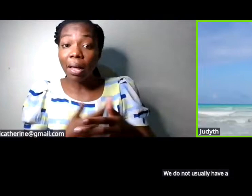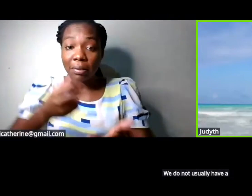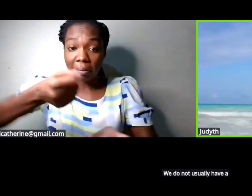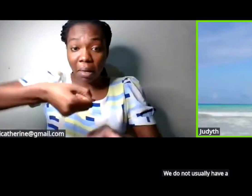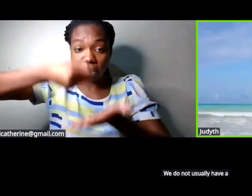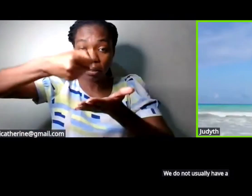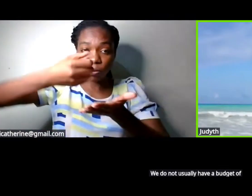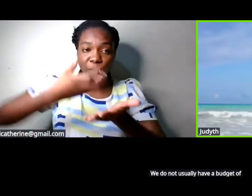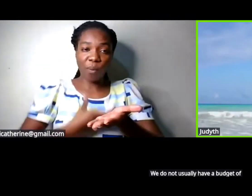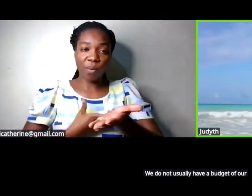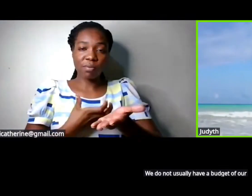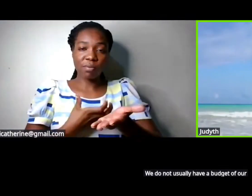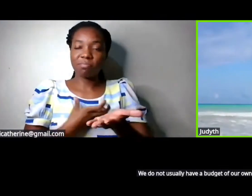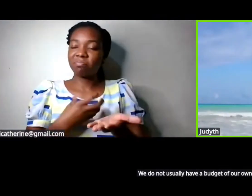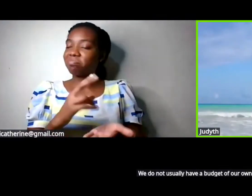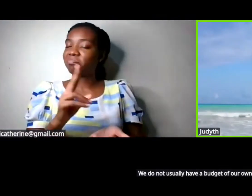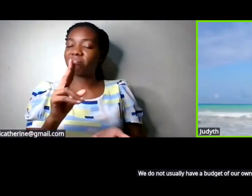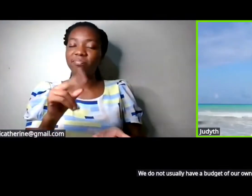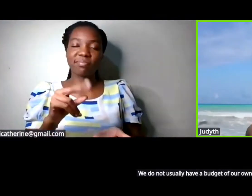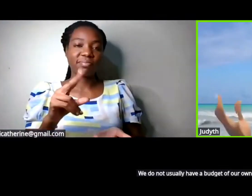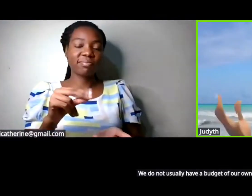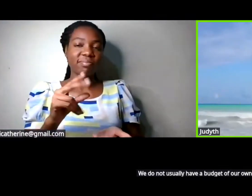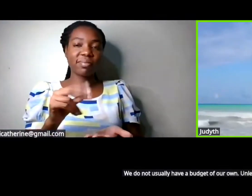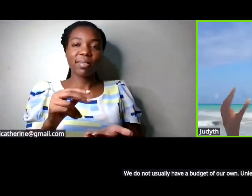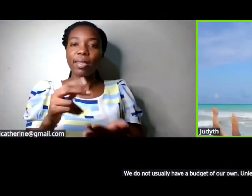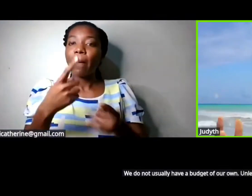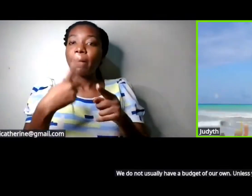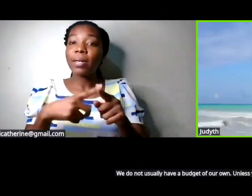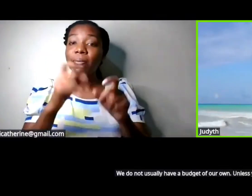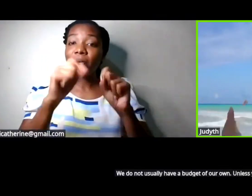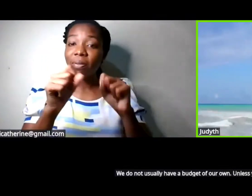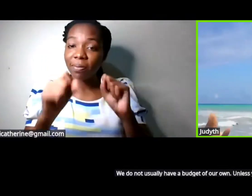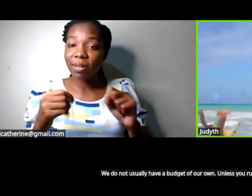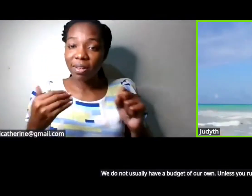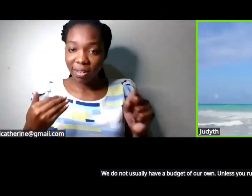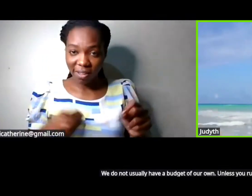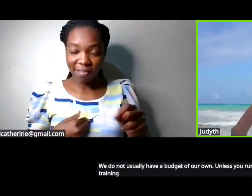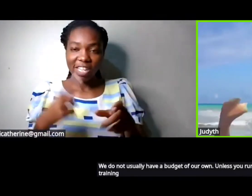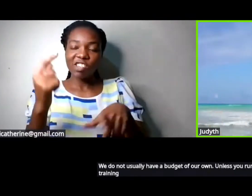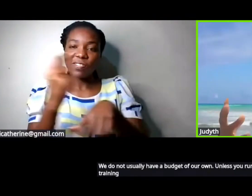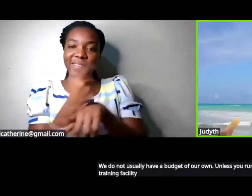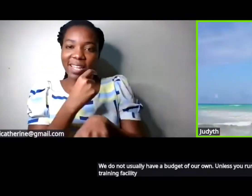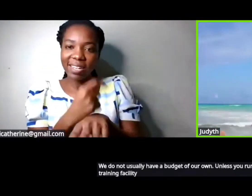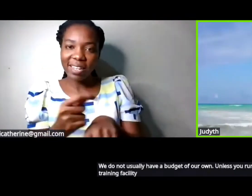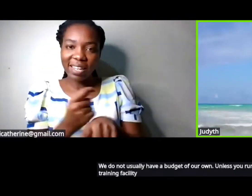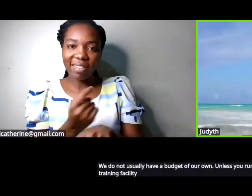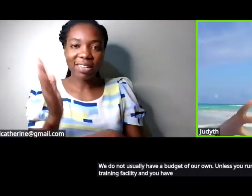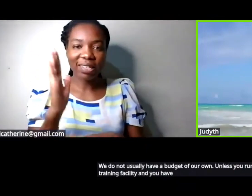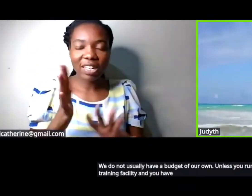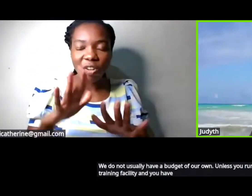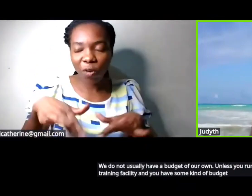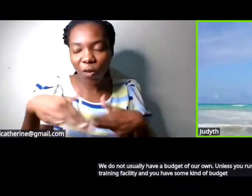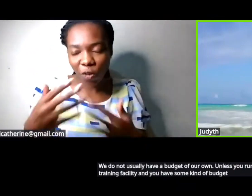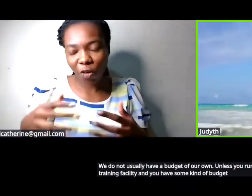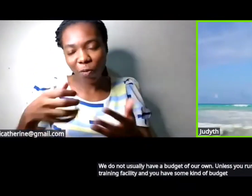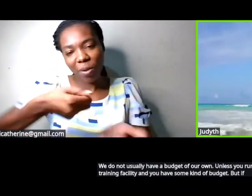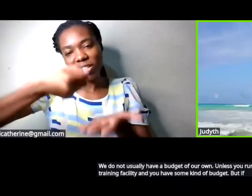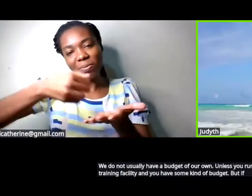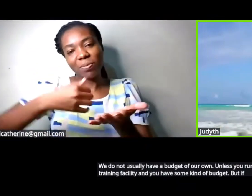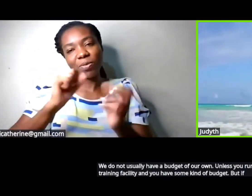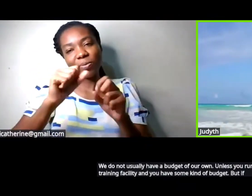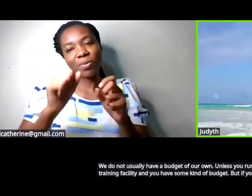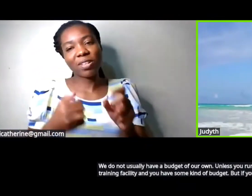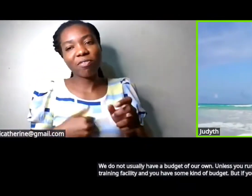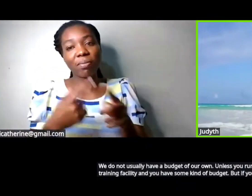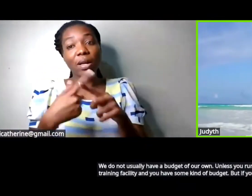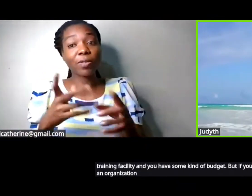own, unless you run a learning or a training facility and you have some kind of budget. But if you're embedded in an organization,